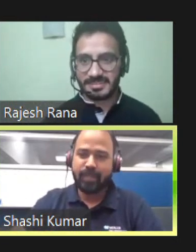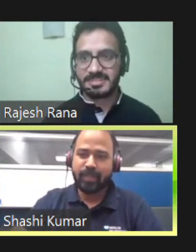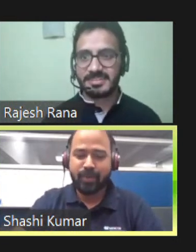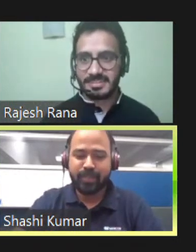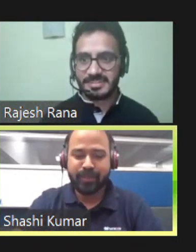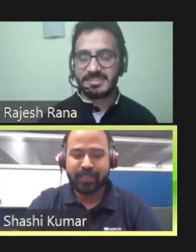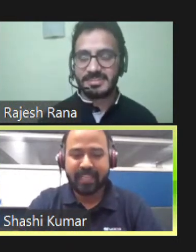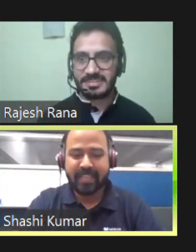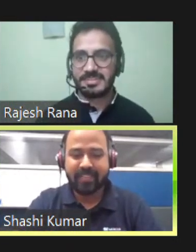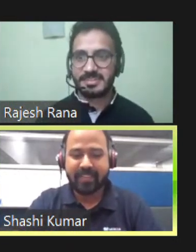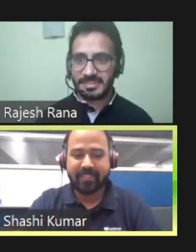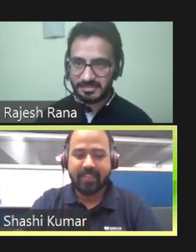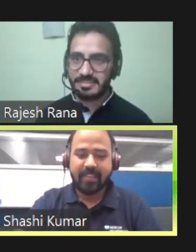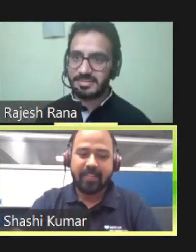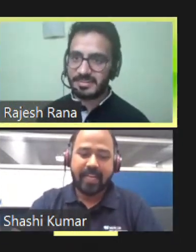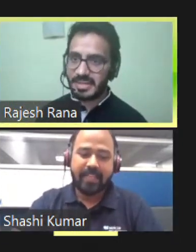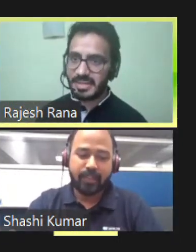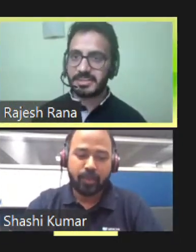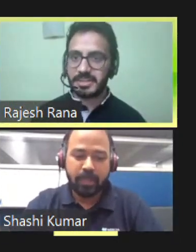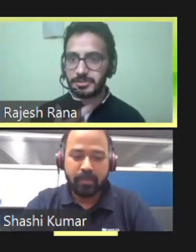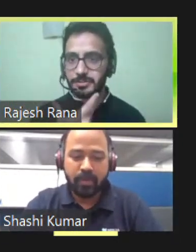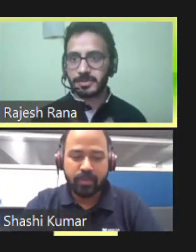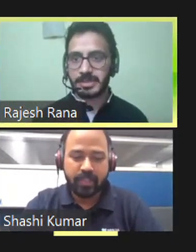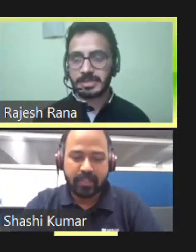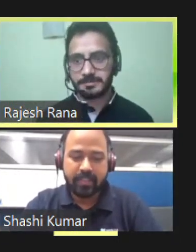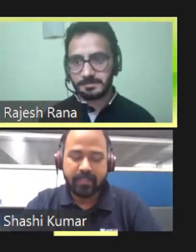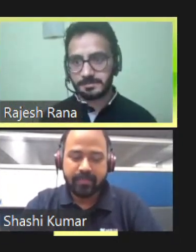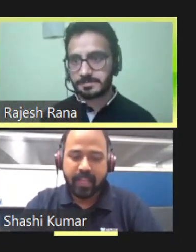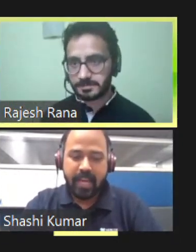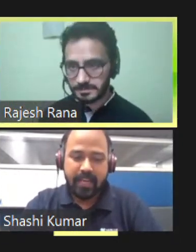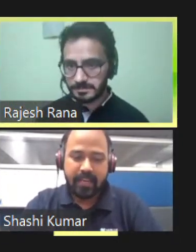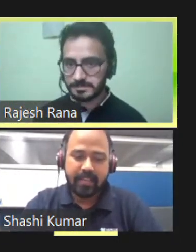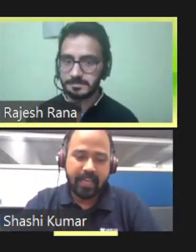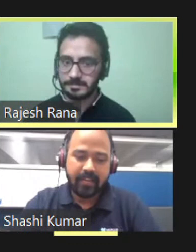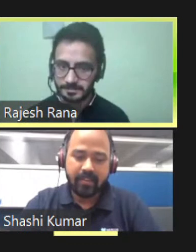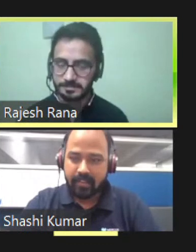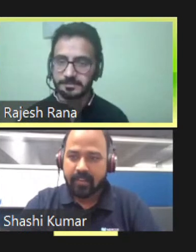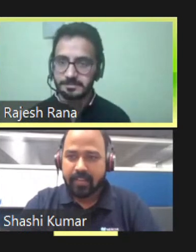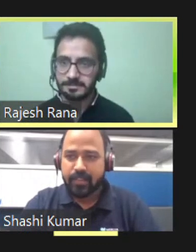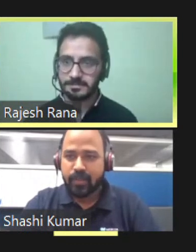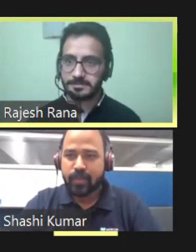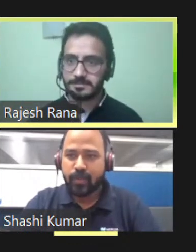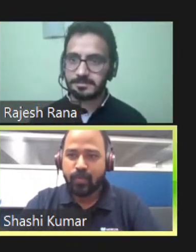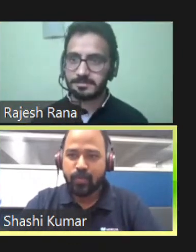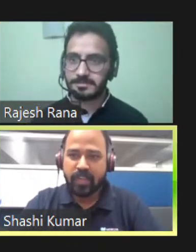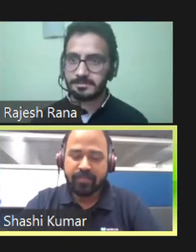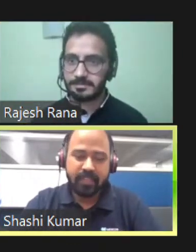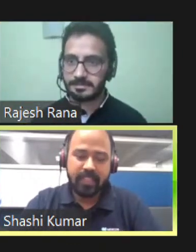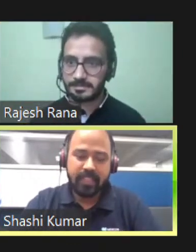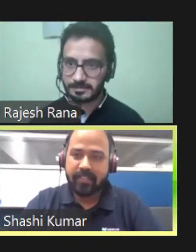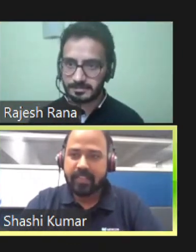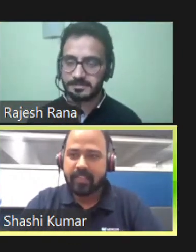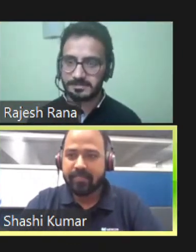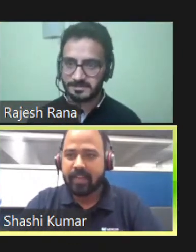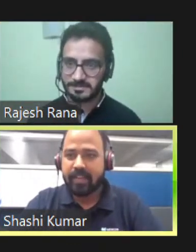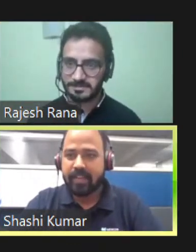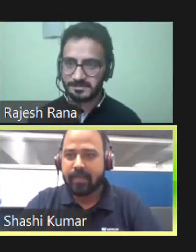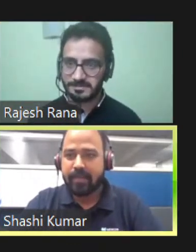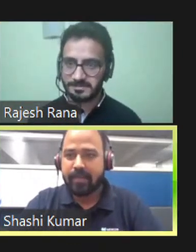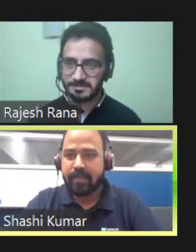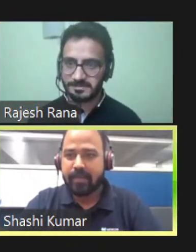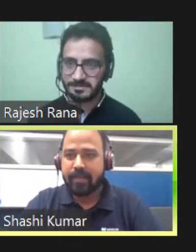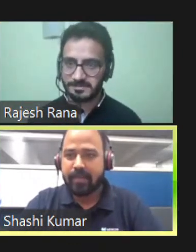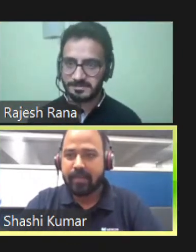That's what you wanted to say, I think. Right. And Shubham also correct. Helen Keller is also one of the, like, within the